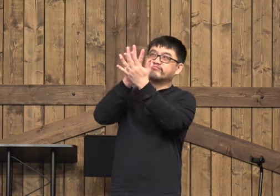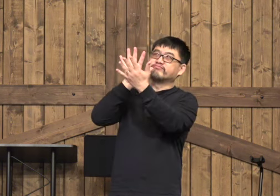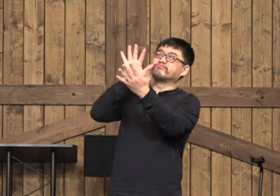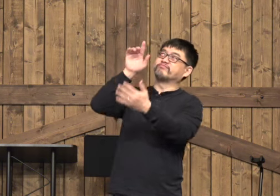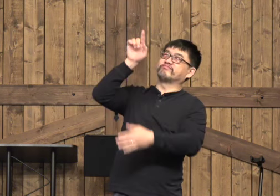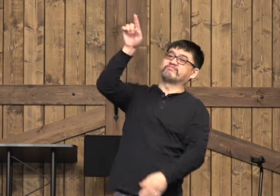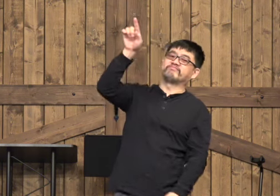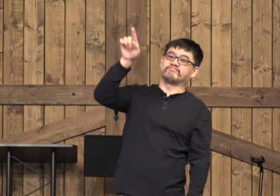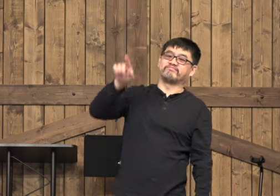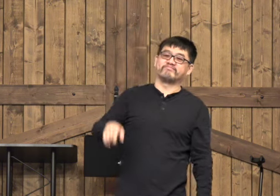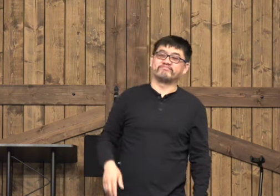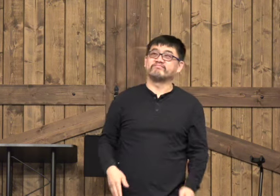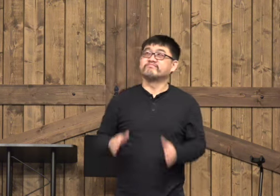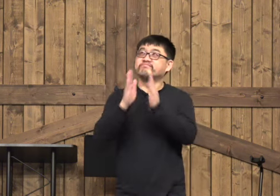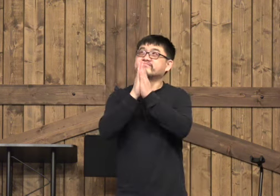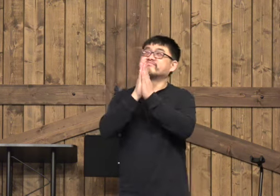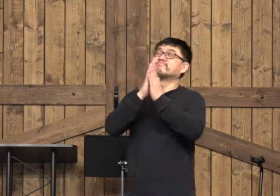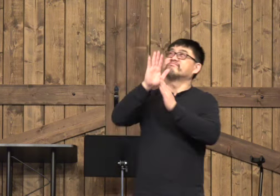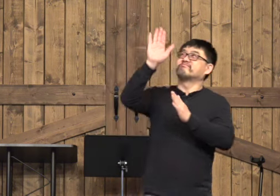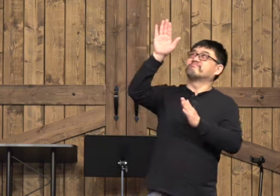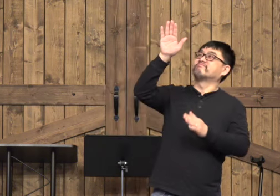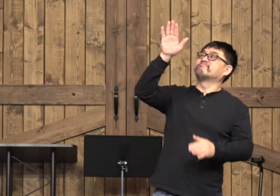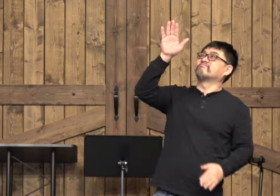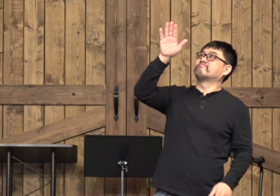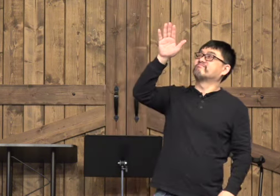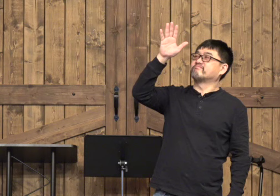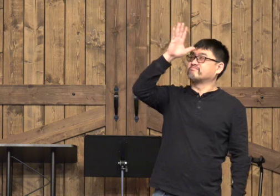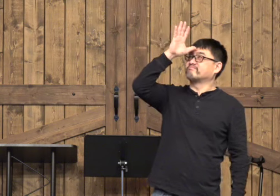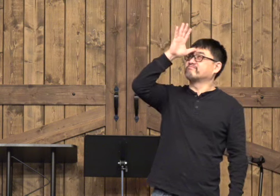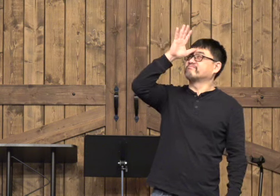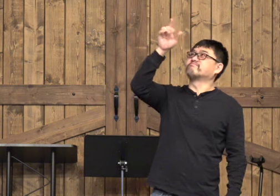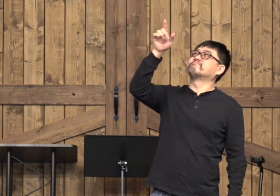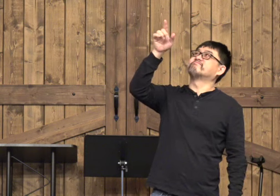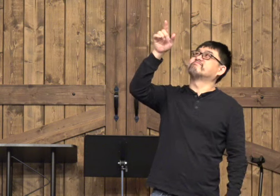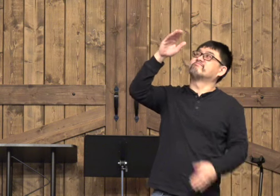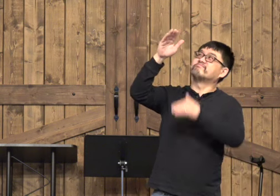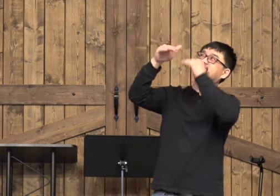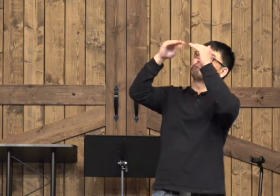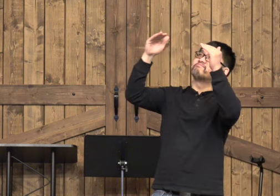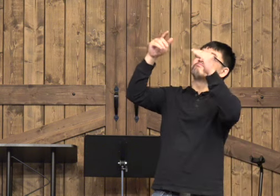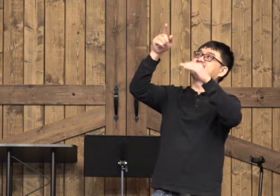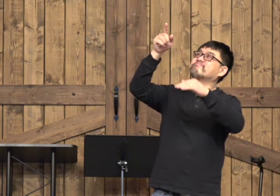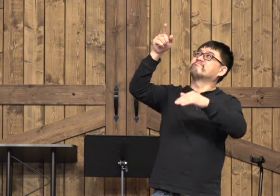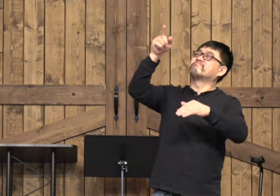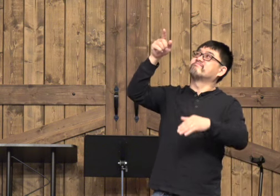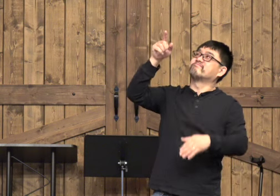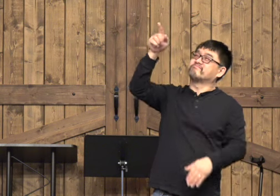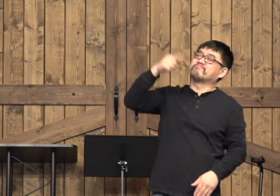right. And to give God the glory. Let's pray. Father, come in heaven.